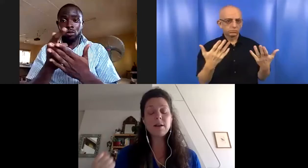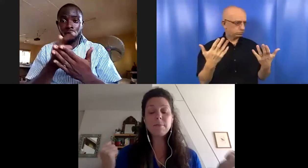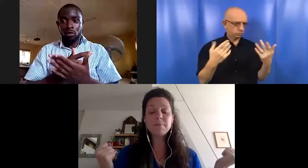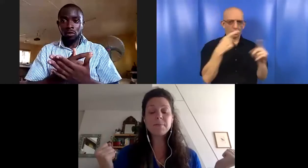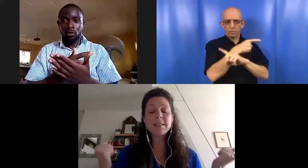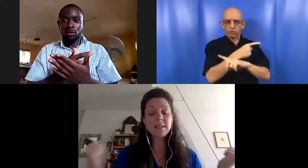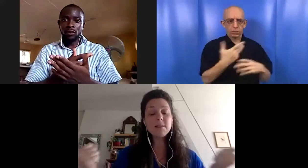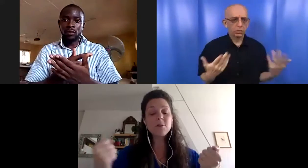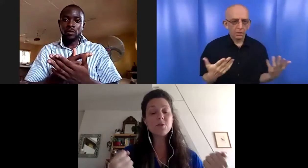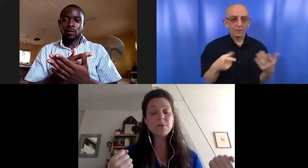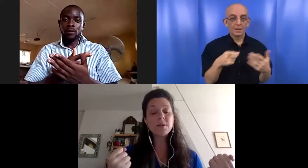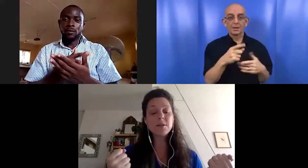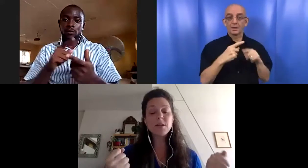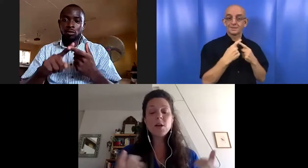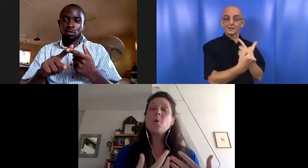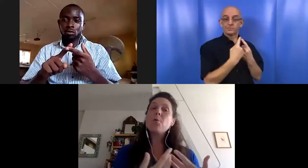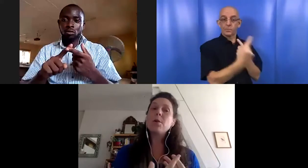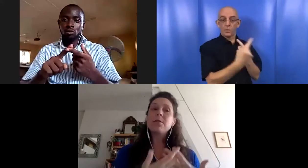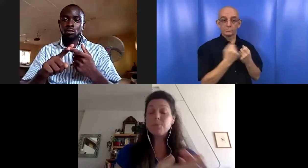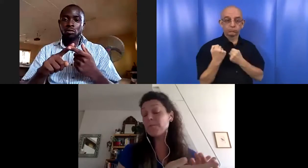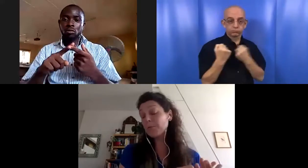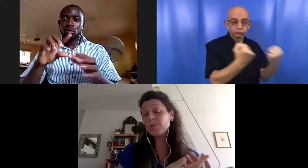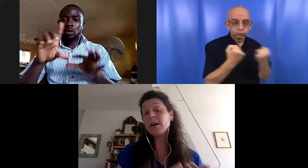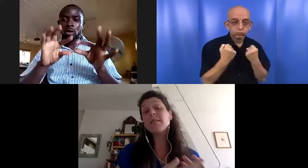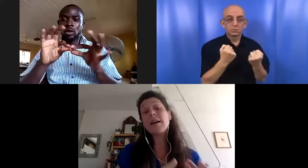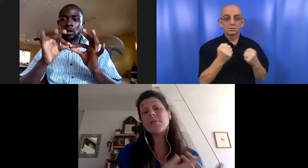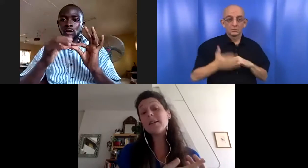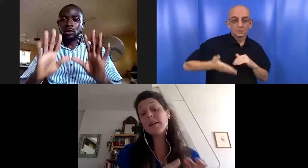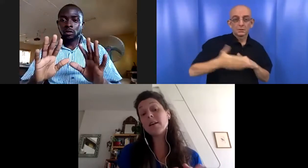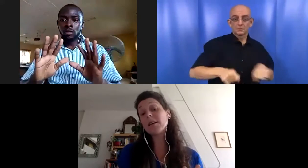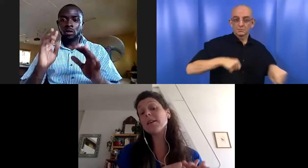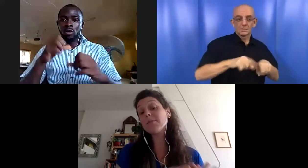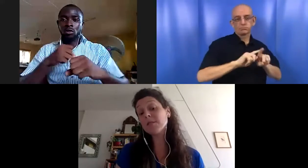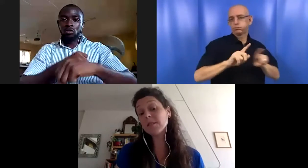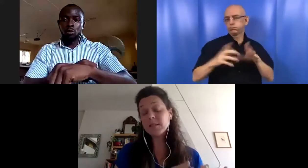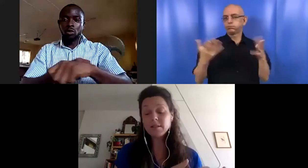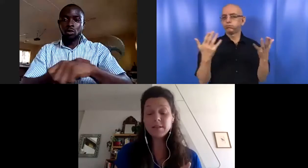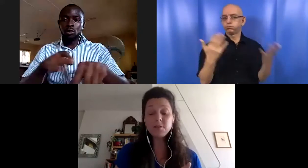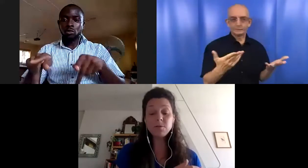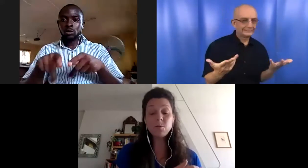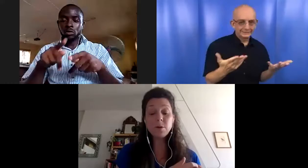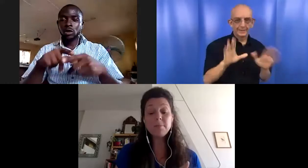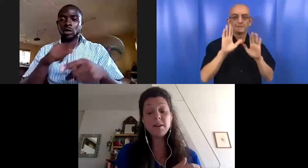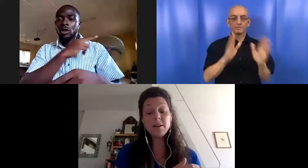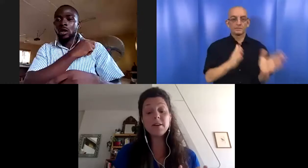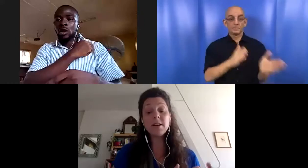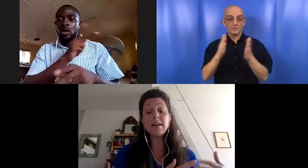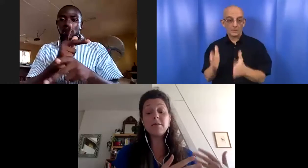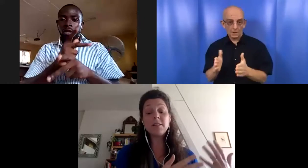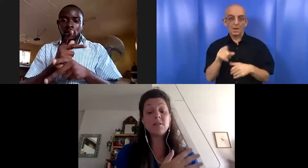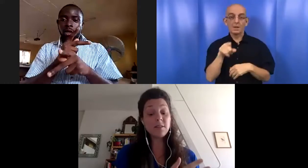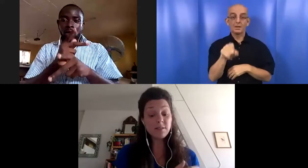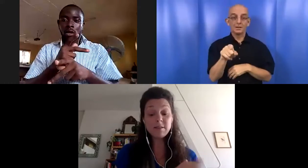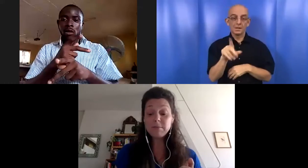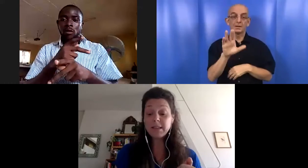to sign language interpreters or support people were not allowed in healthcare facilities. And this was quite a barrier and